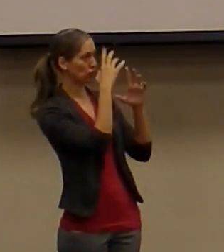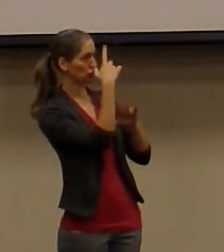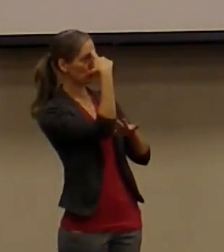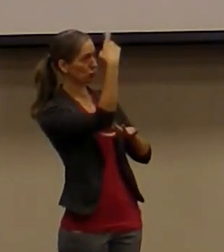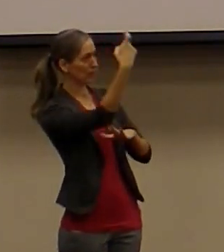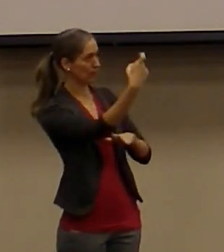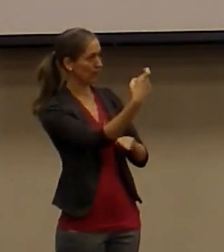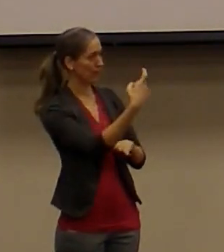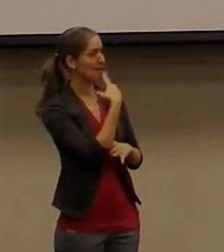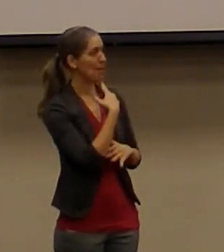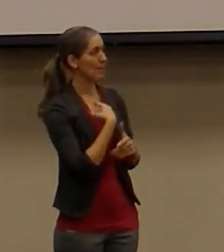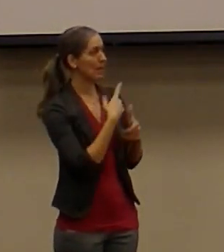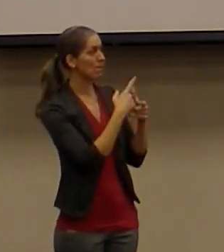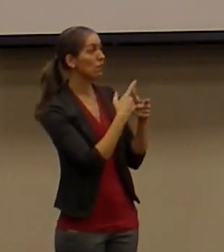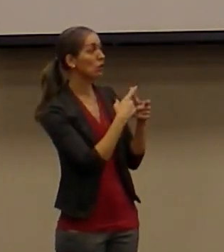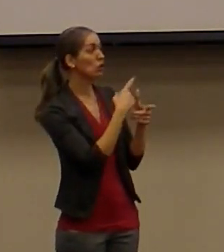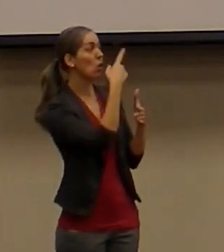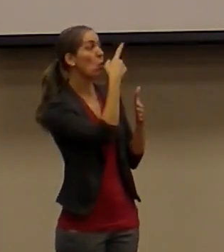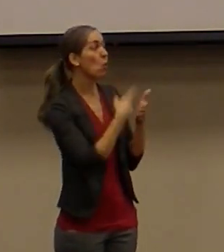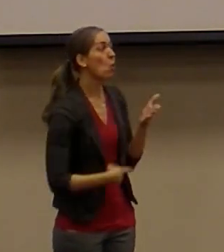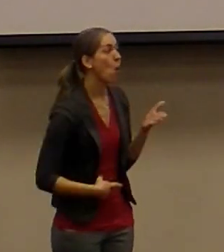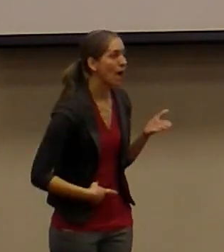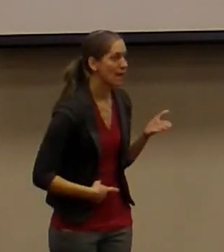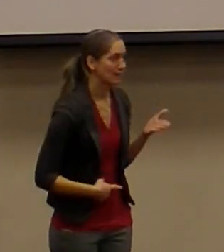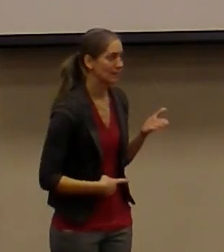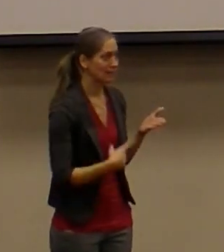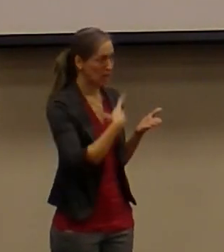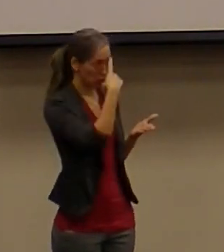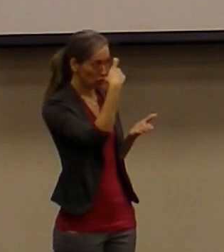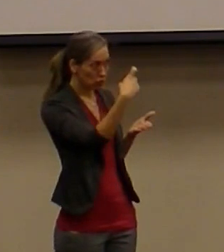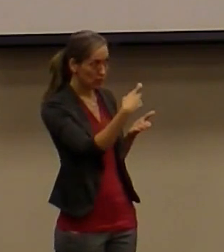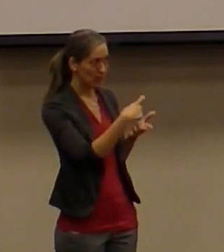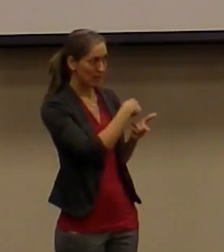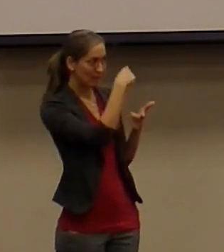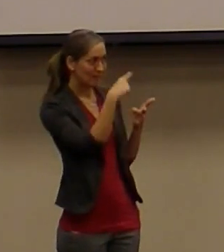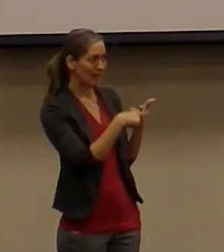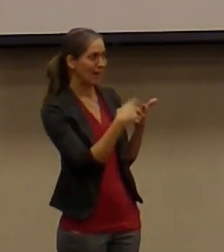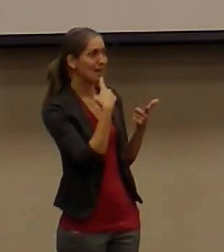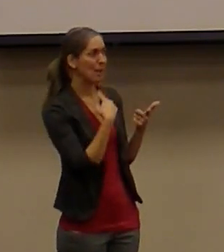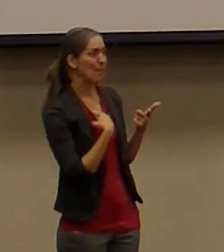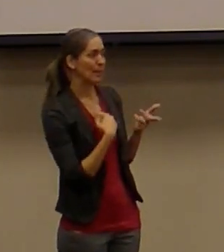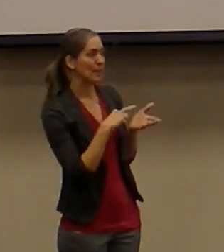me what I dreamed. And then number two, what does it mean?